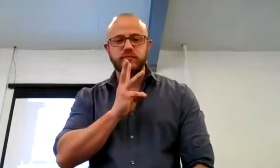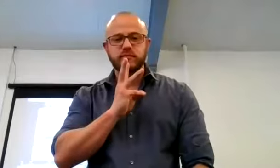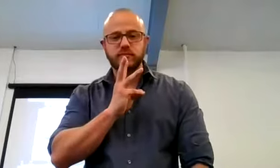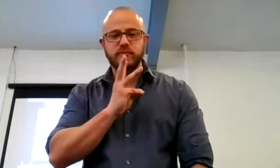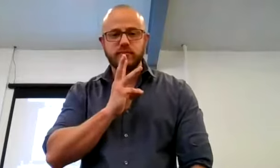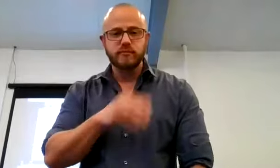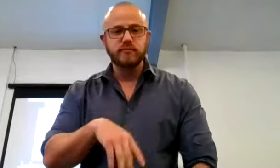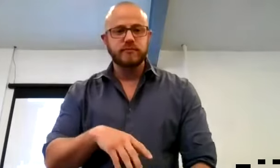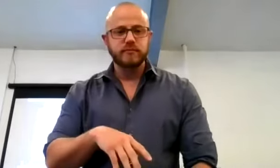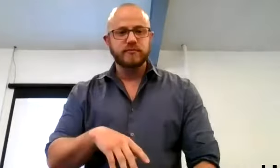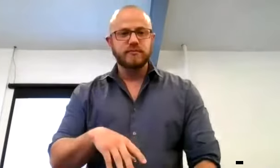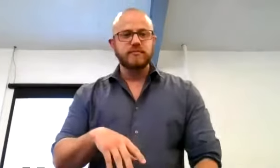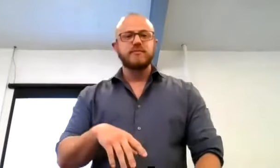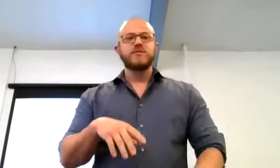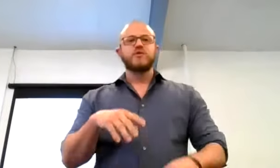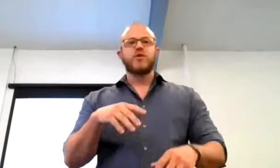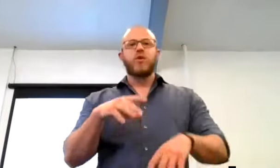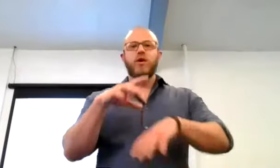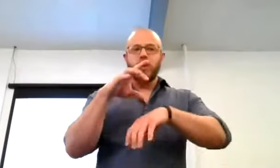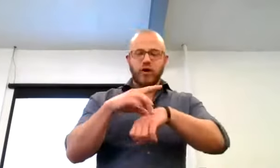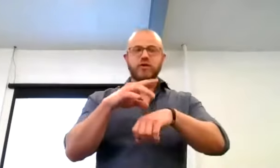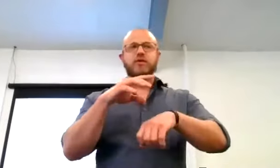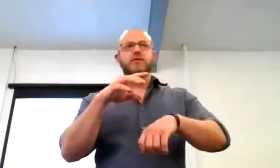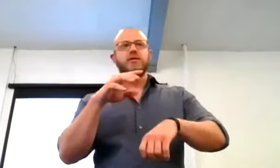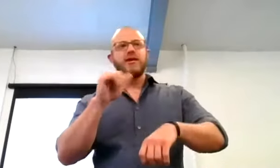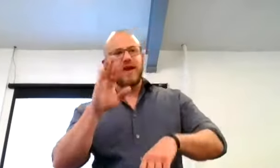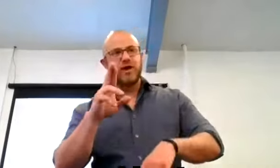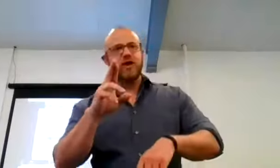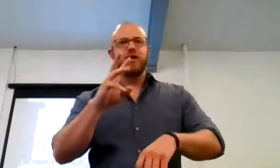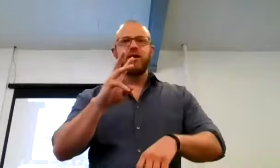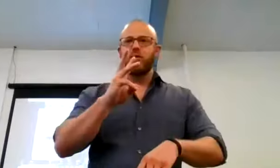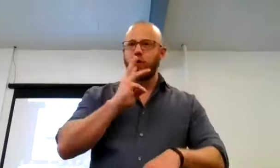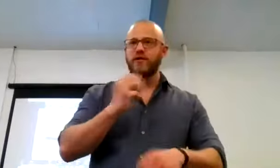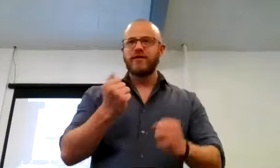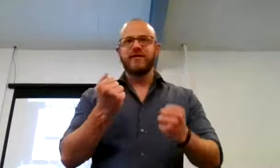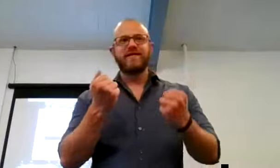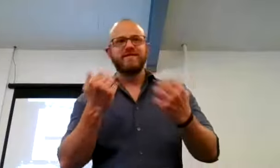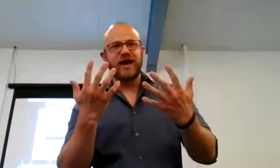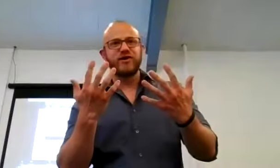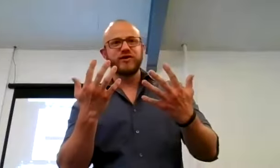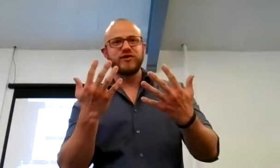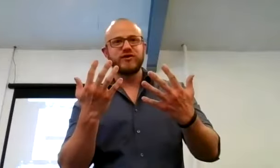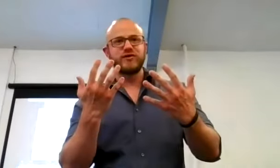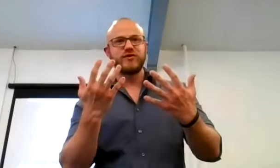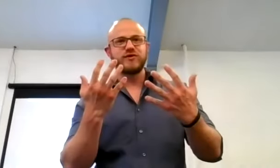water, yes, and then earth, air, water, fire.